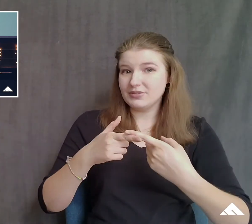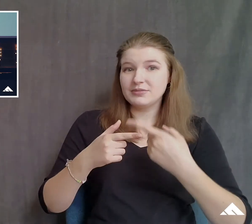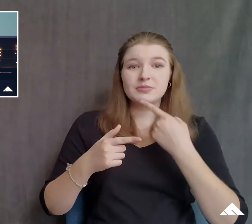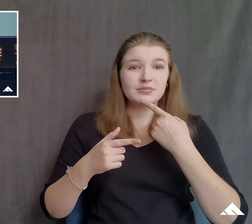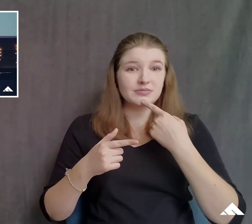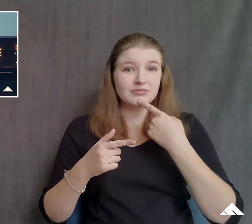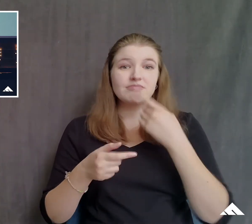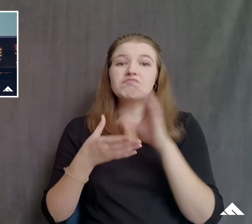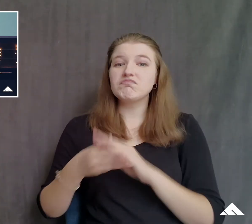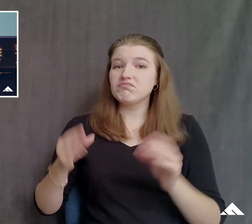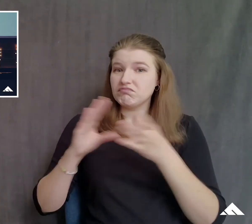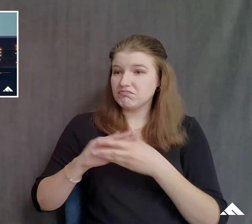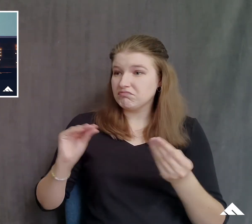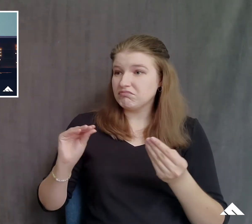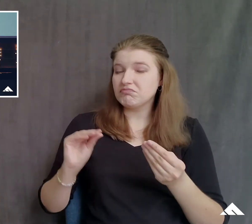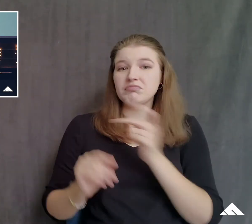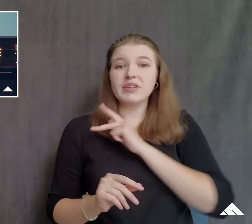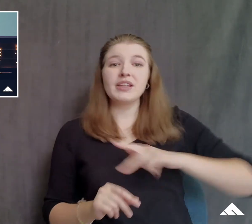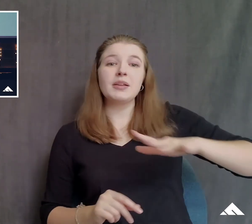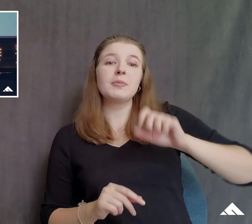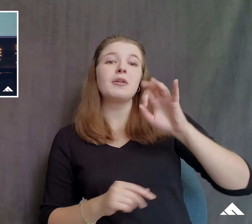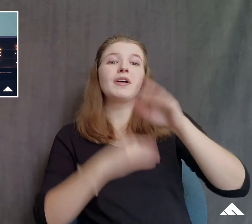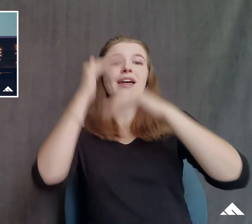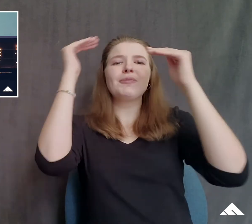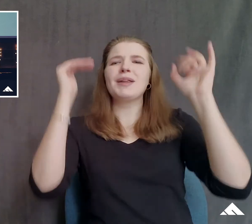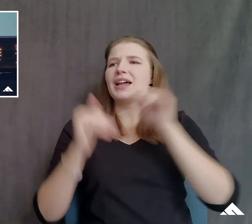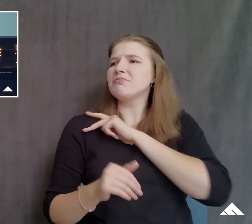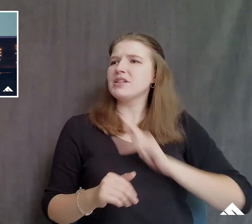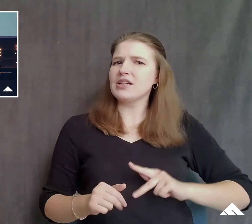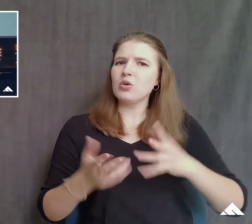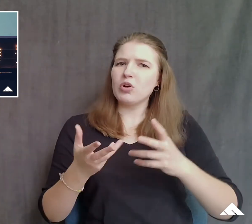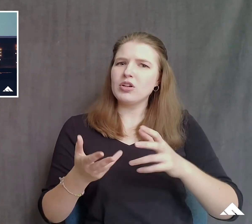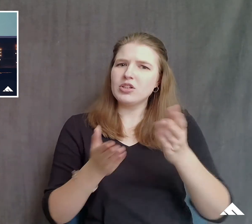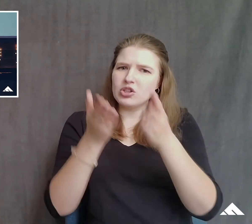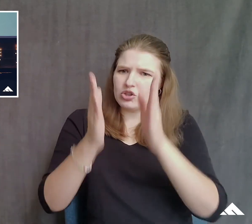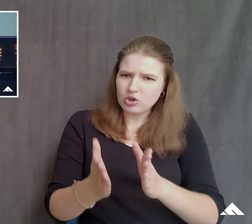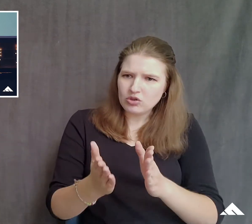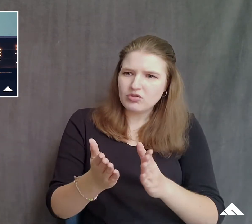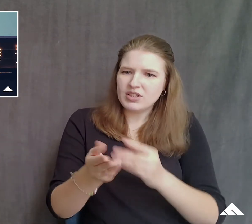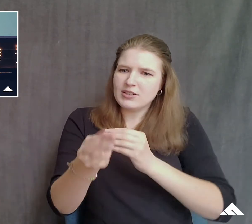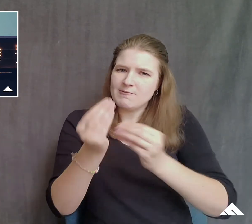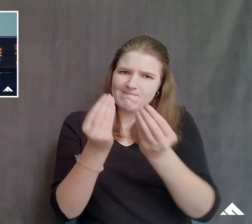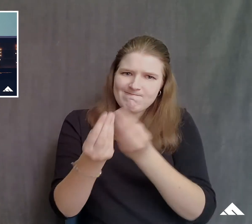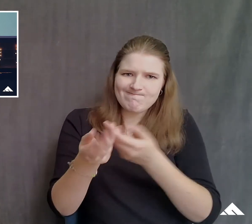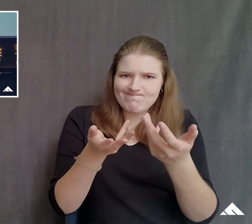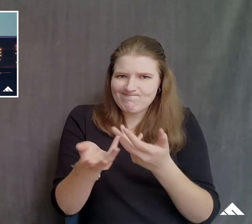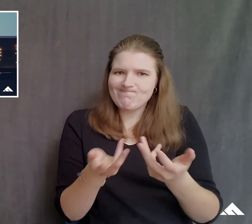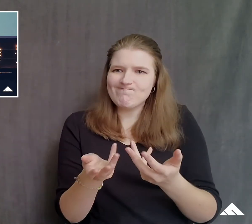says, he tells a story. "Therefore, the kingdom of heaven is like a king who wanted to settle accounts with his servants.